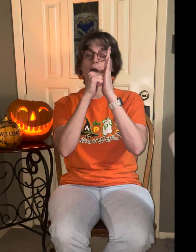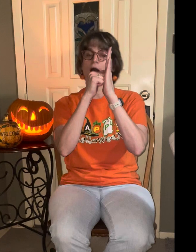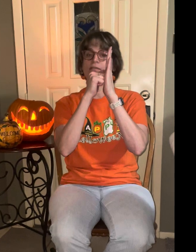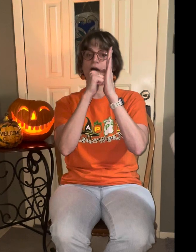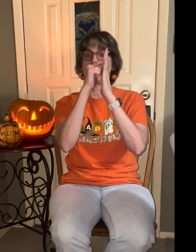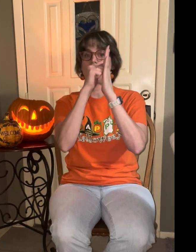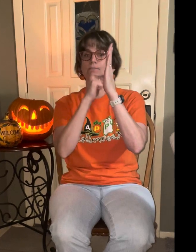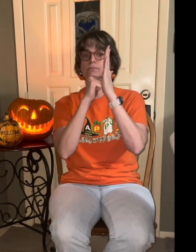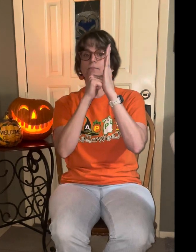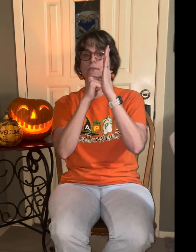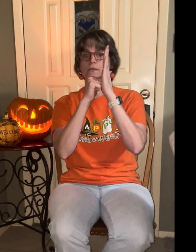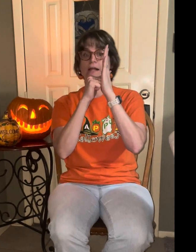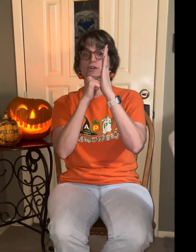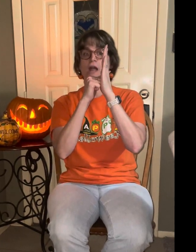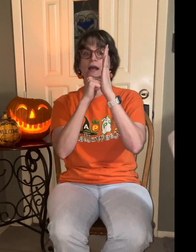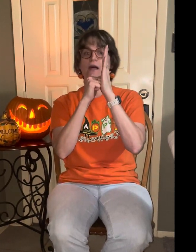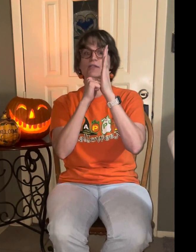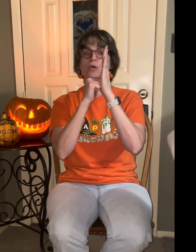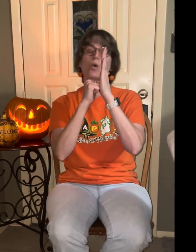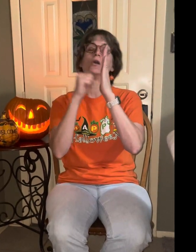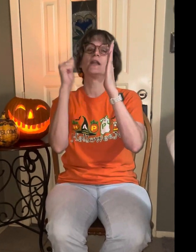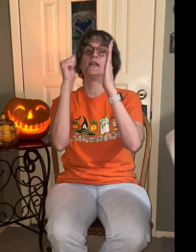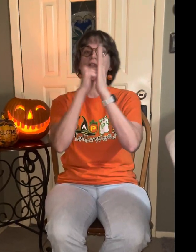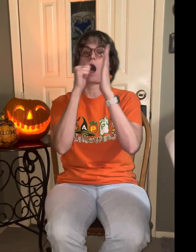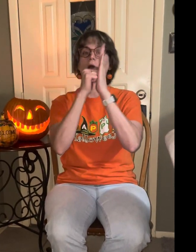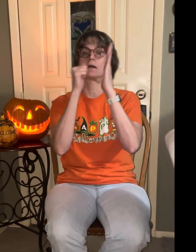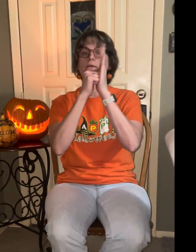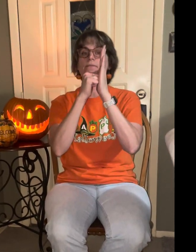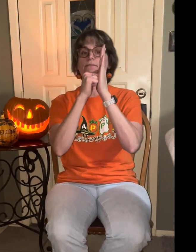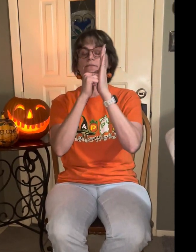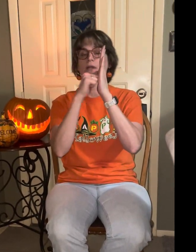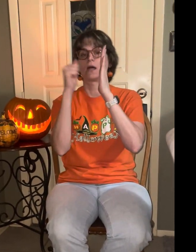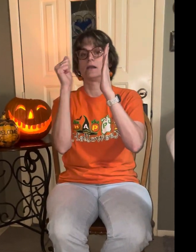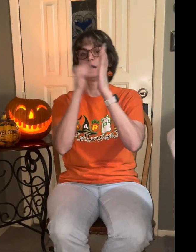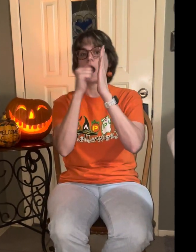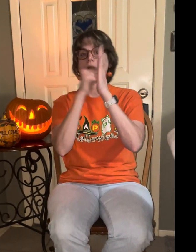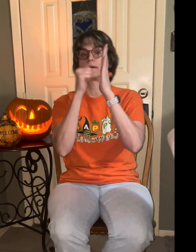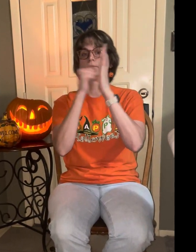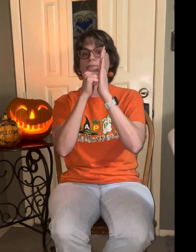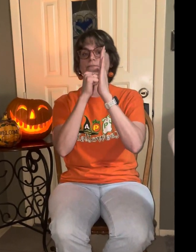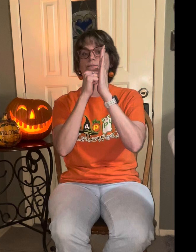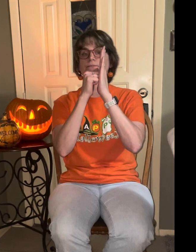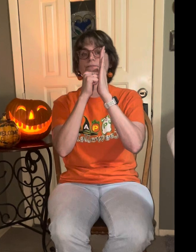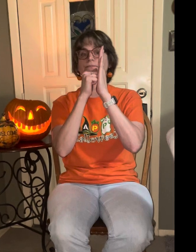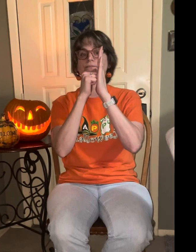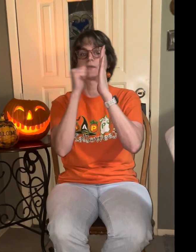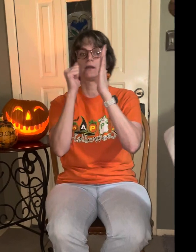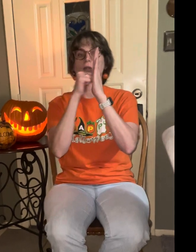on the, like you're knocking on the door. Knock, knock, knock.